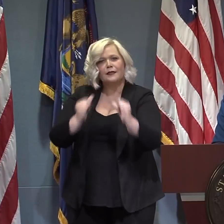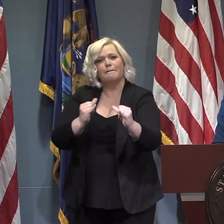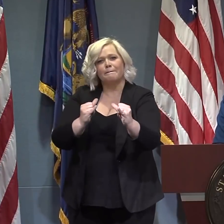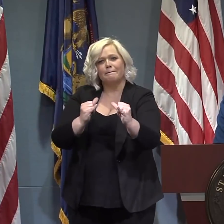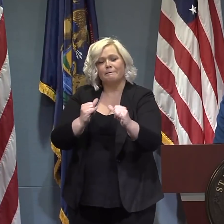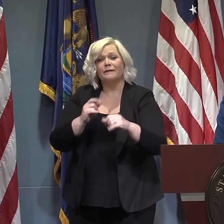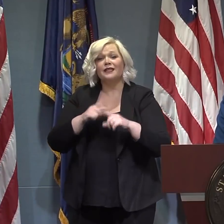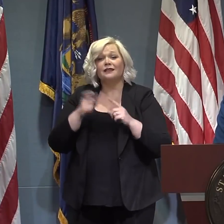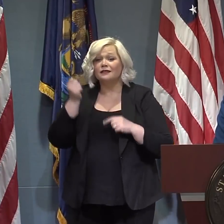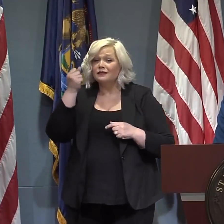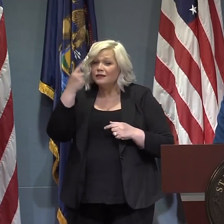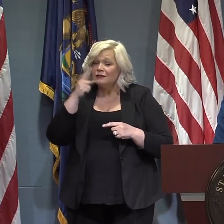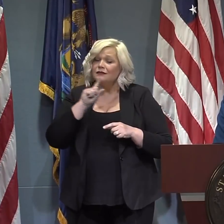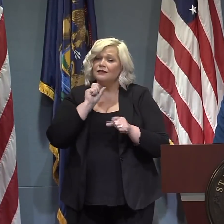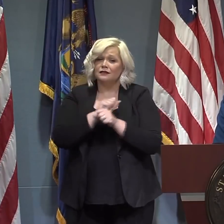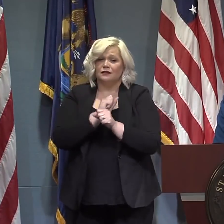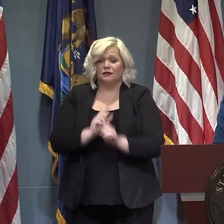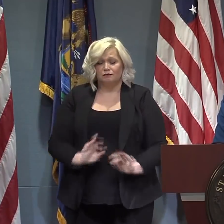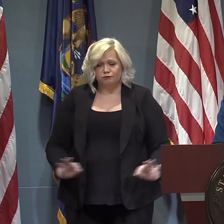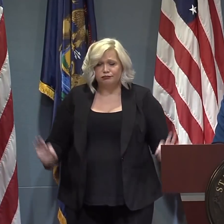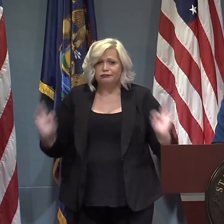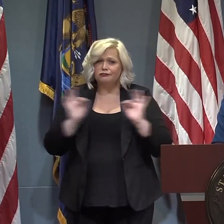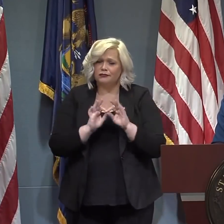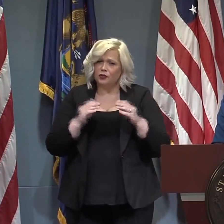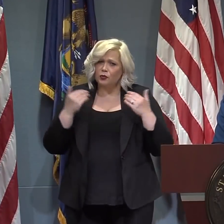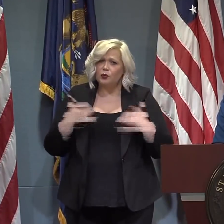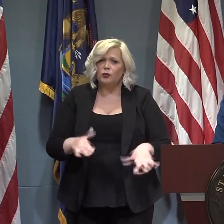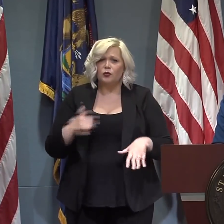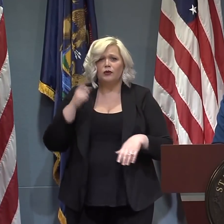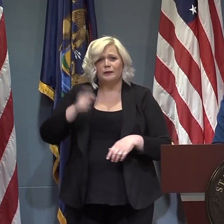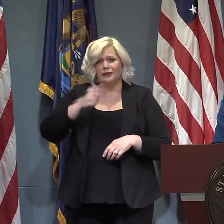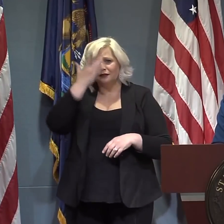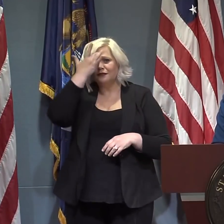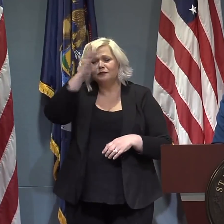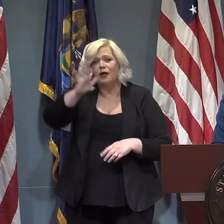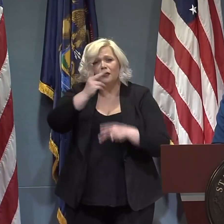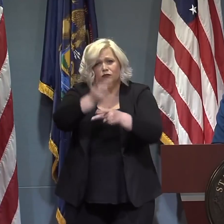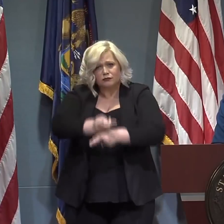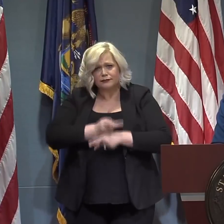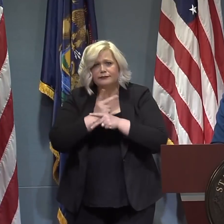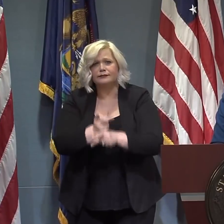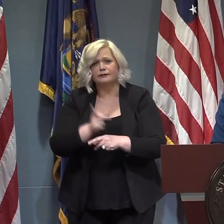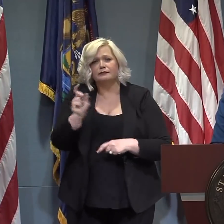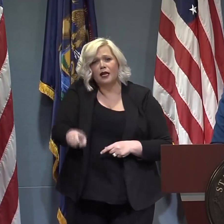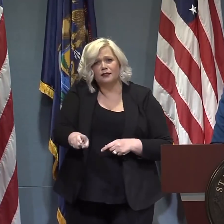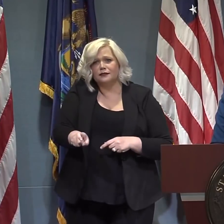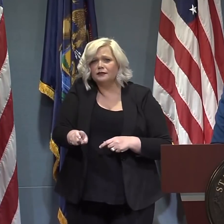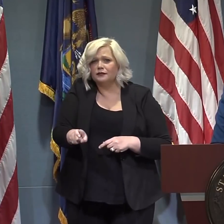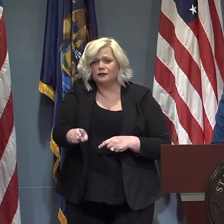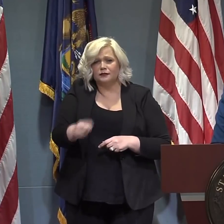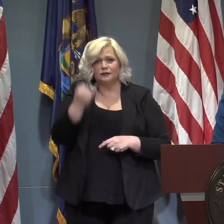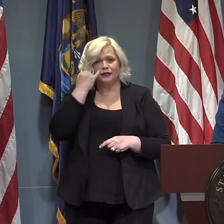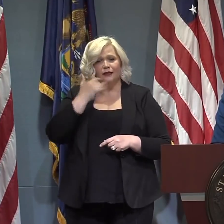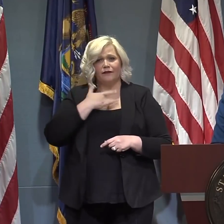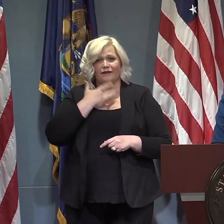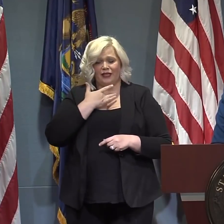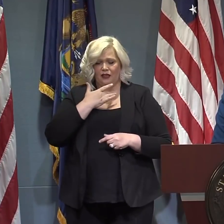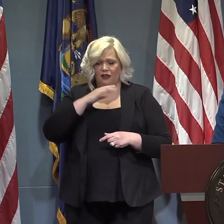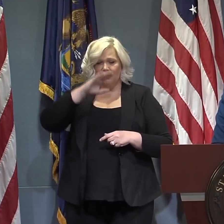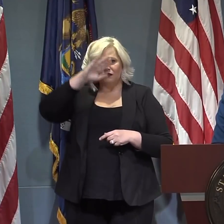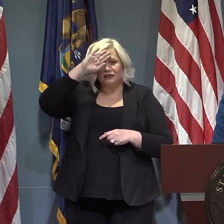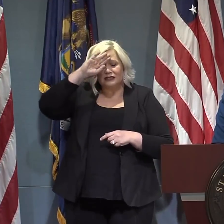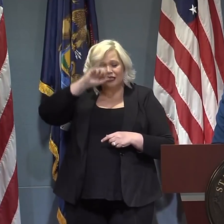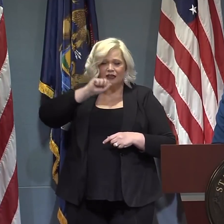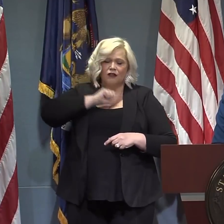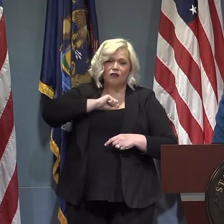it's absolutely crucial that we all are smart, that we stay smart. If you think you're experiencing